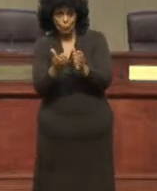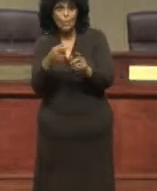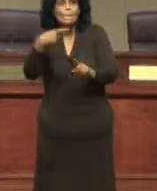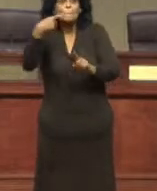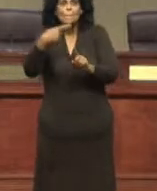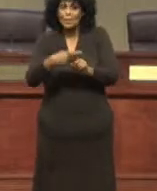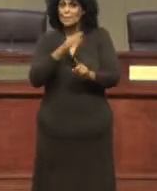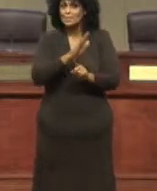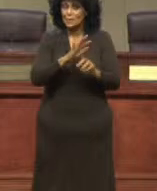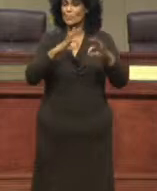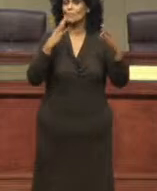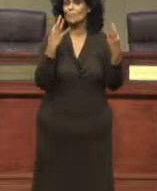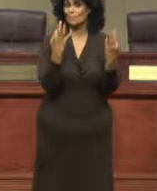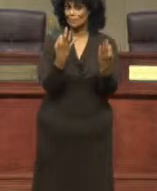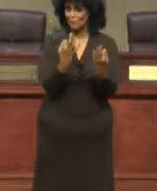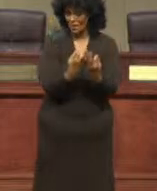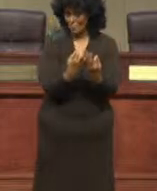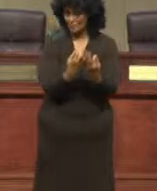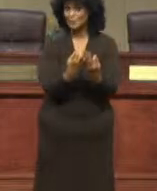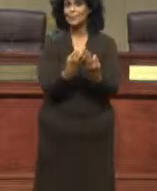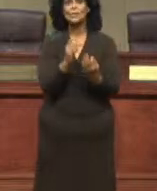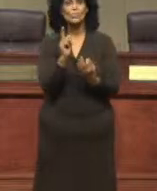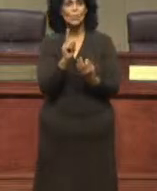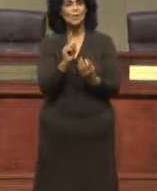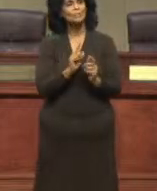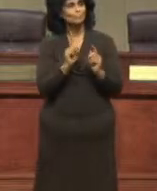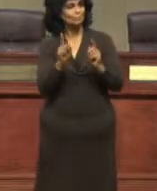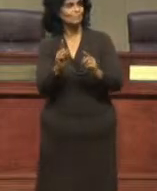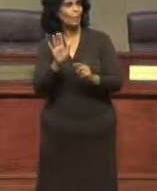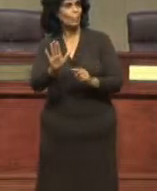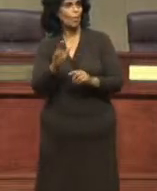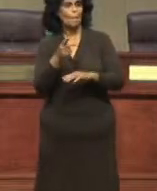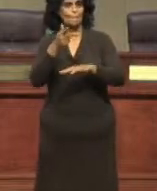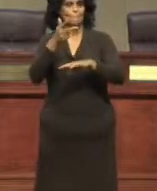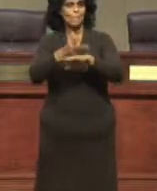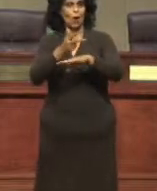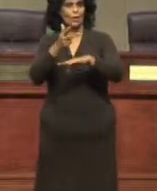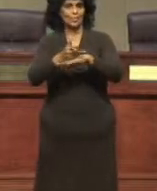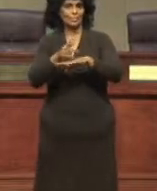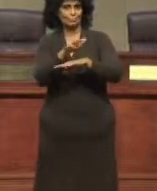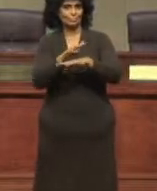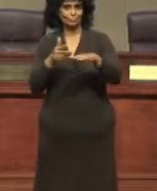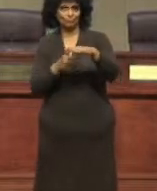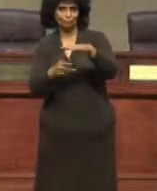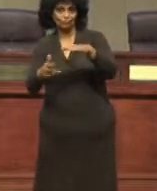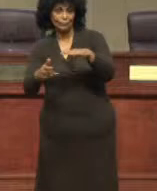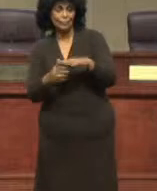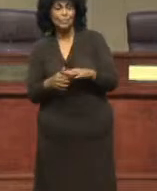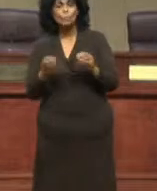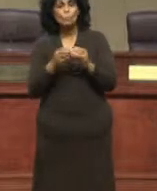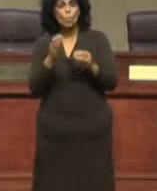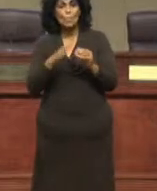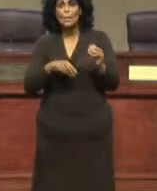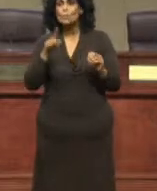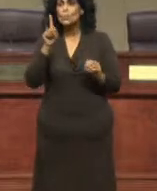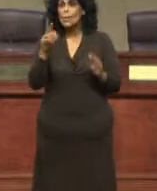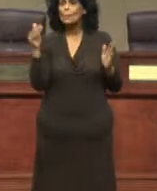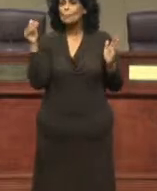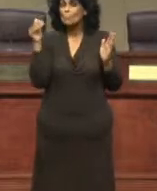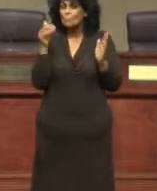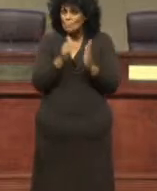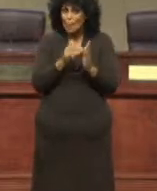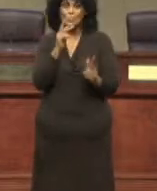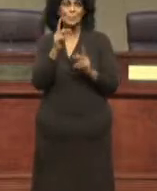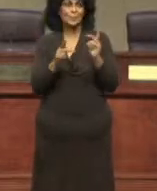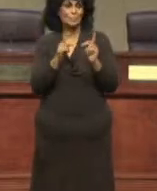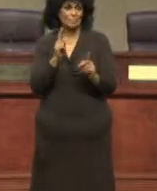site in its parking garage. Over 1,000 people have been vaccinated at this site so